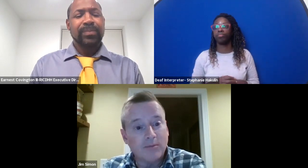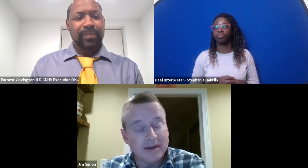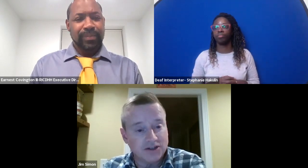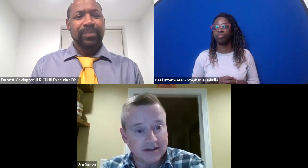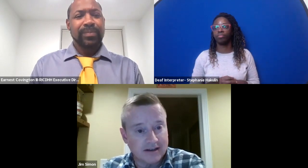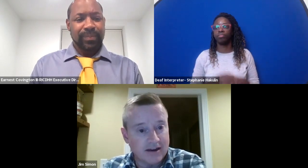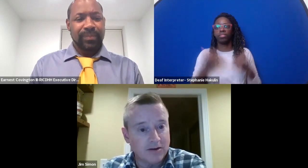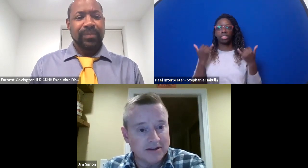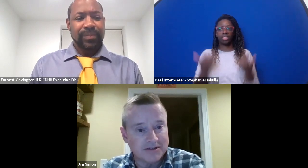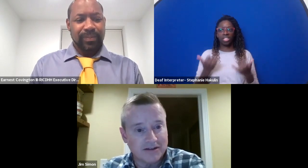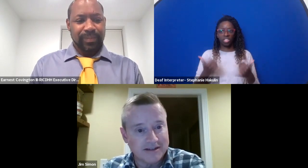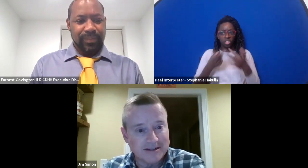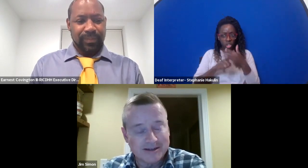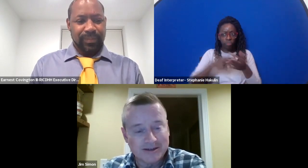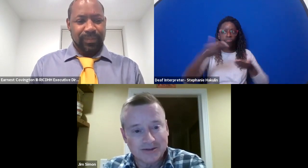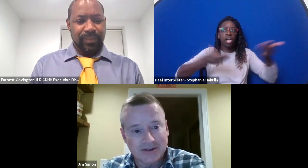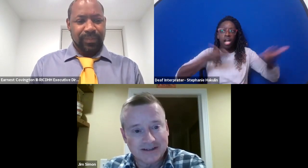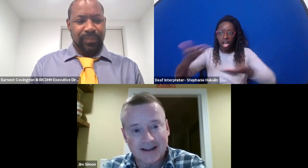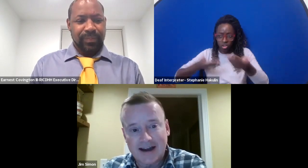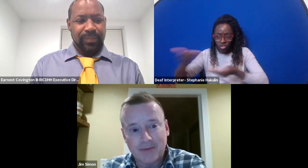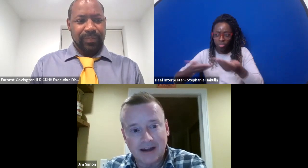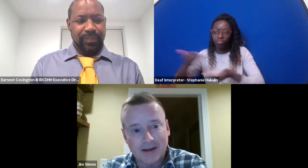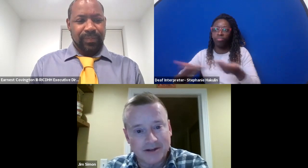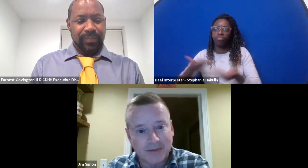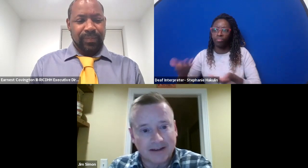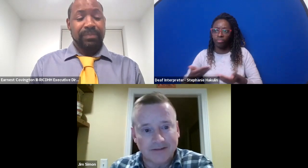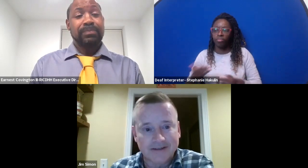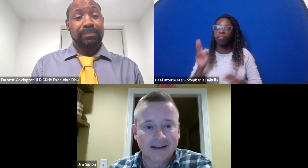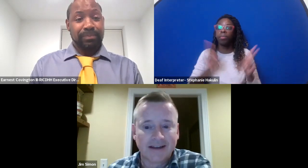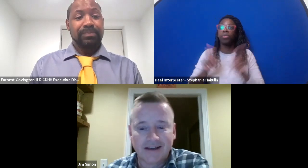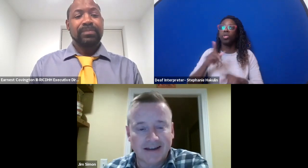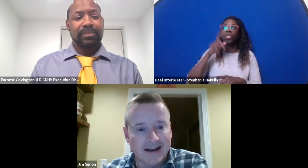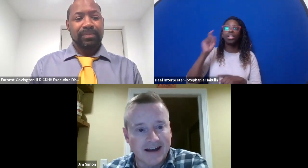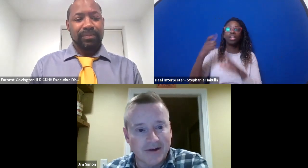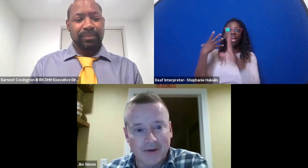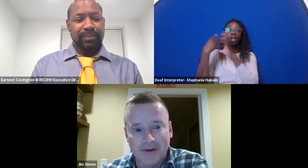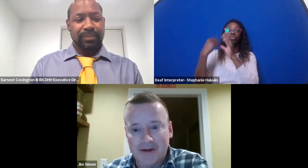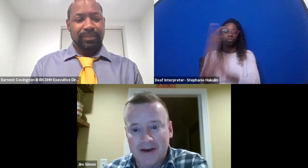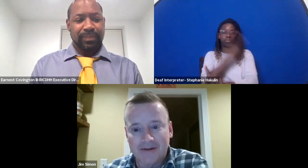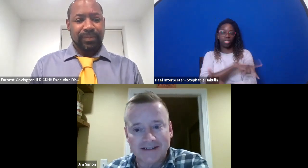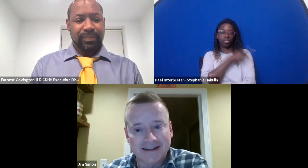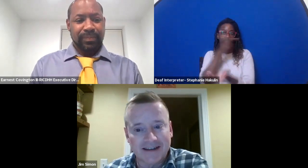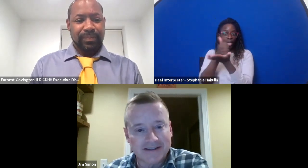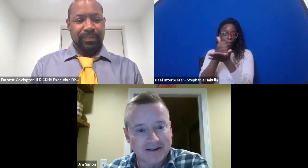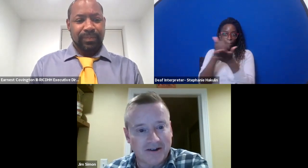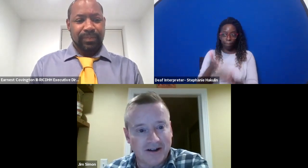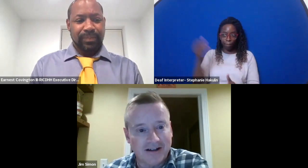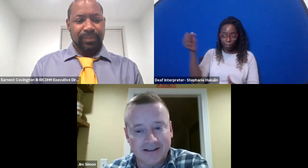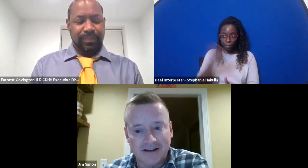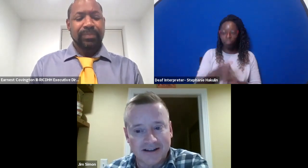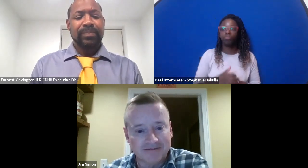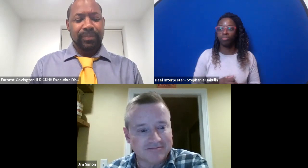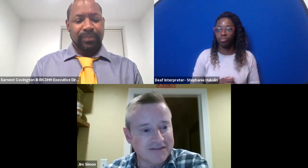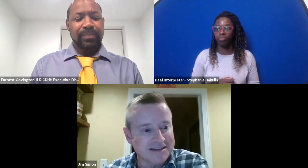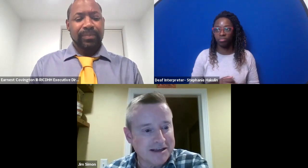some outpatient therapy services too. So there's a lot happening at Perspectives. We welcome anyone to give us a